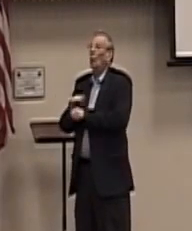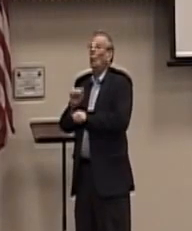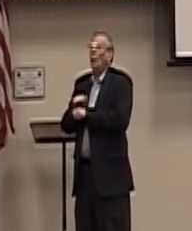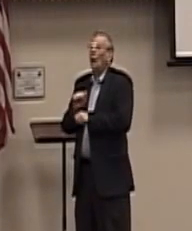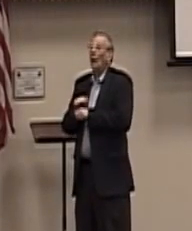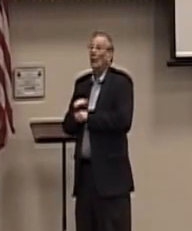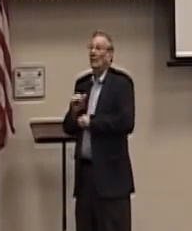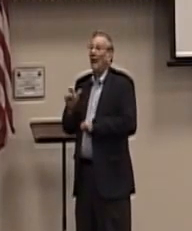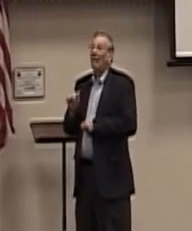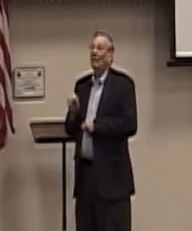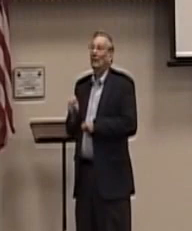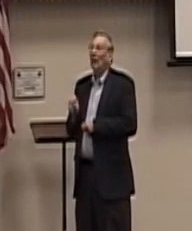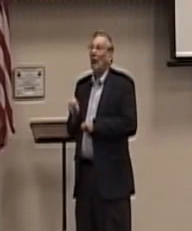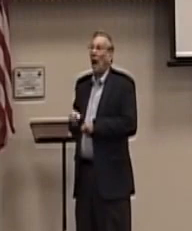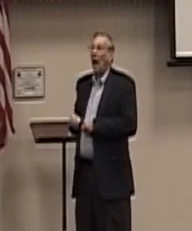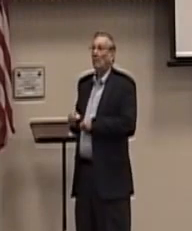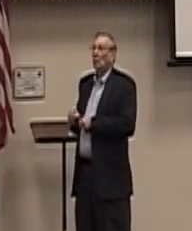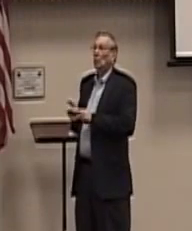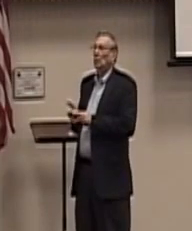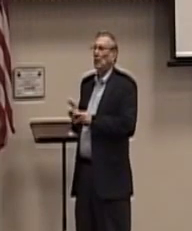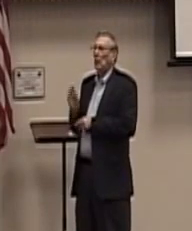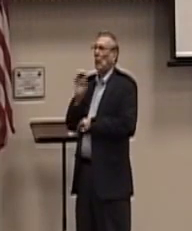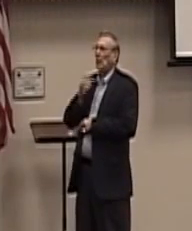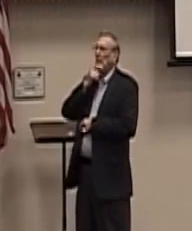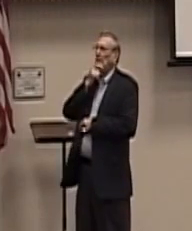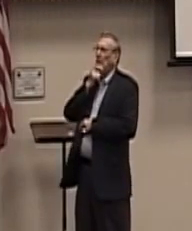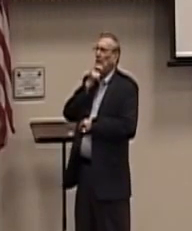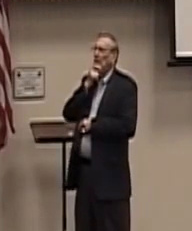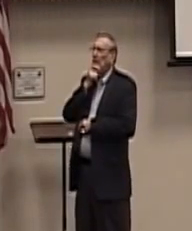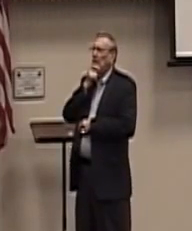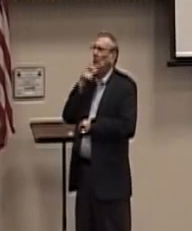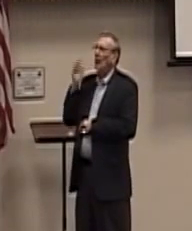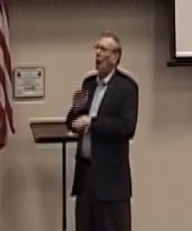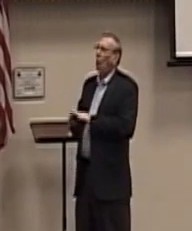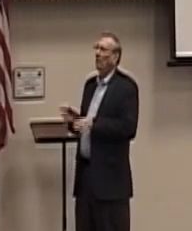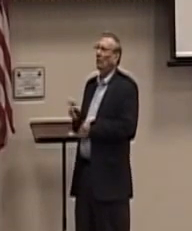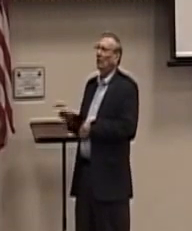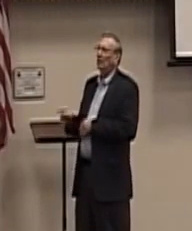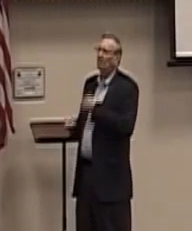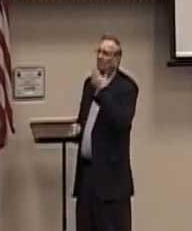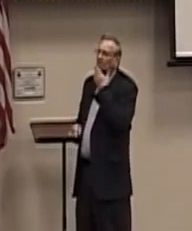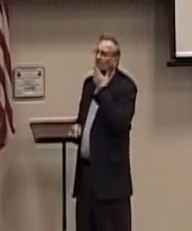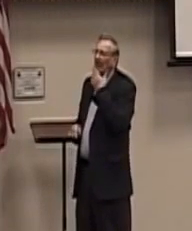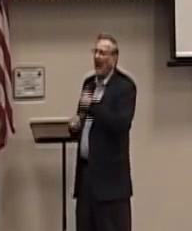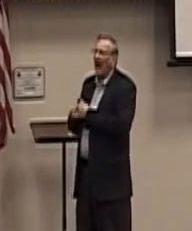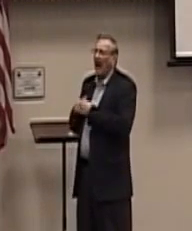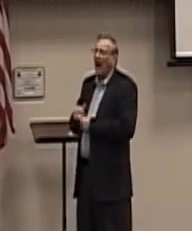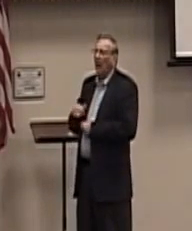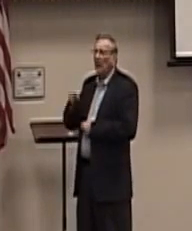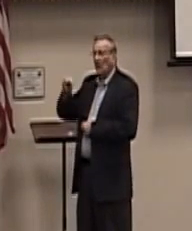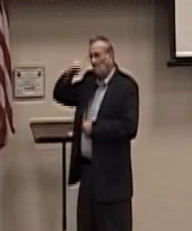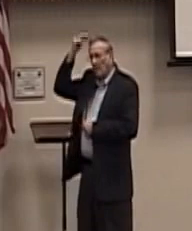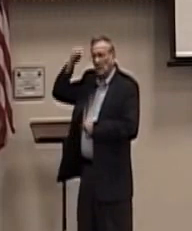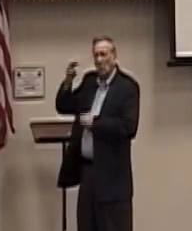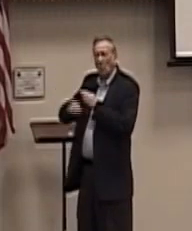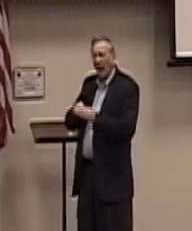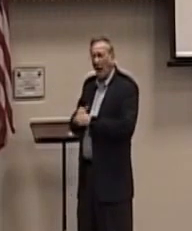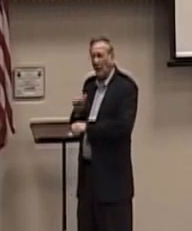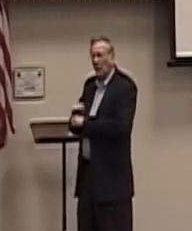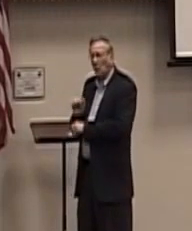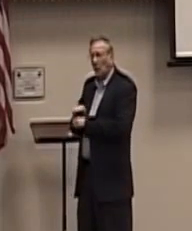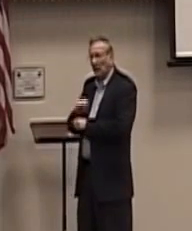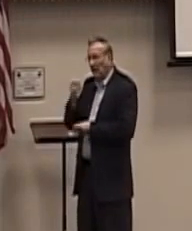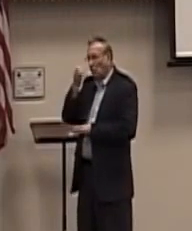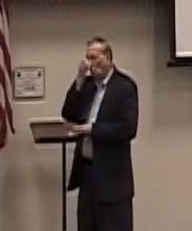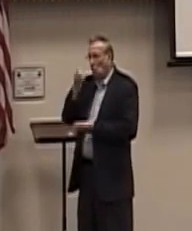an opportunity and is looking at opportunities God is opening perhaps for him in the Muslim world, in